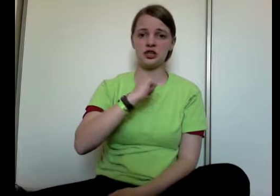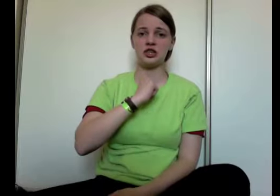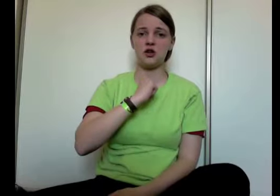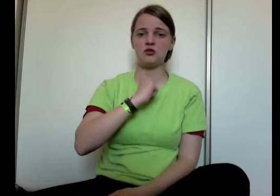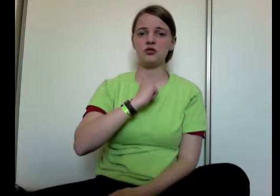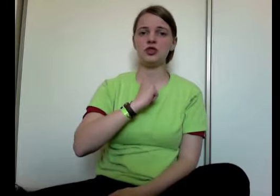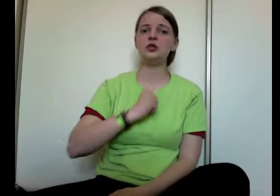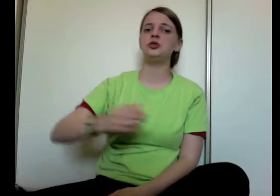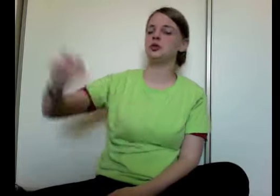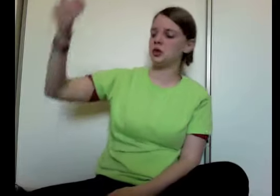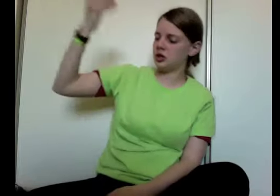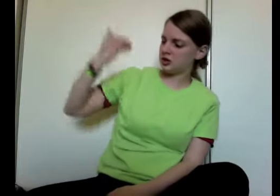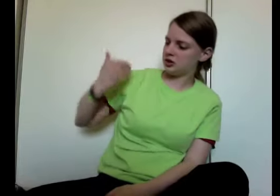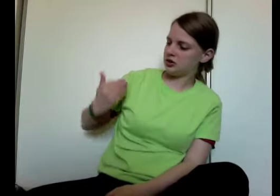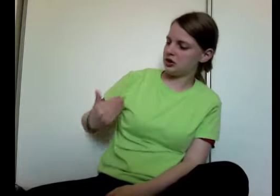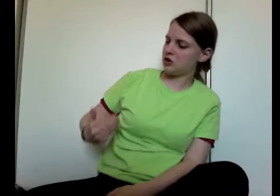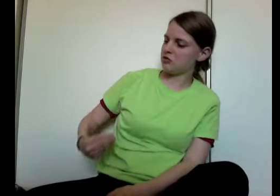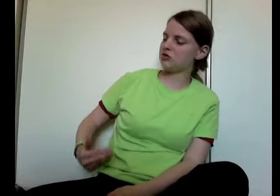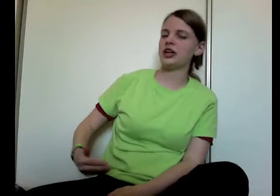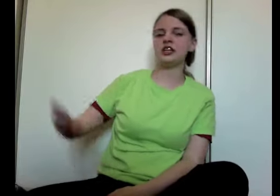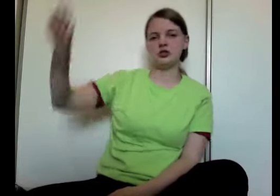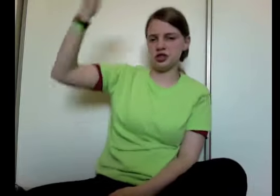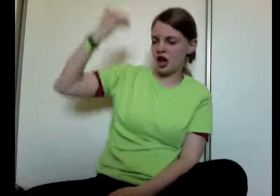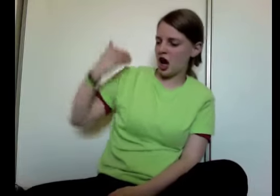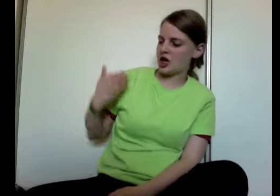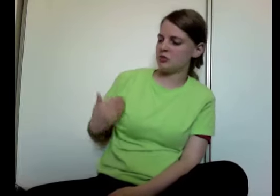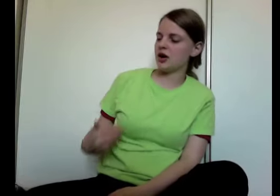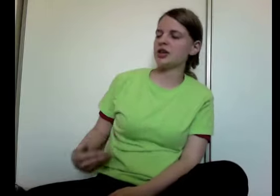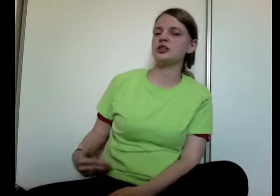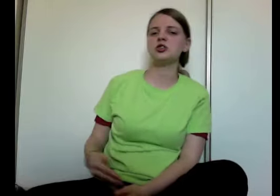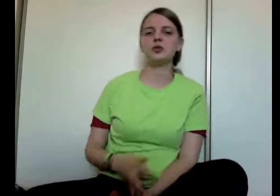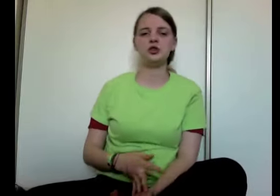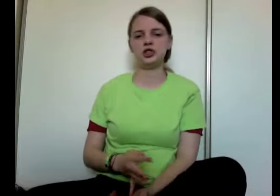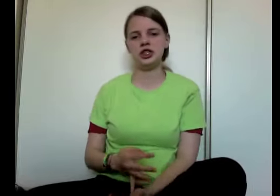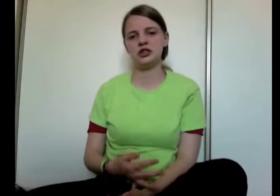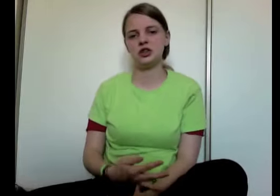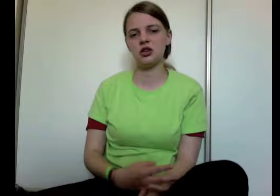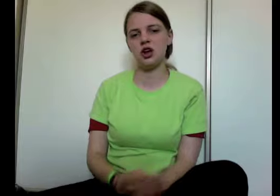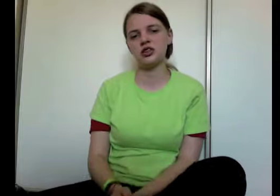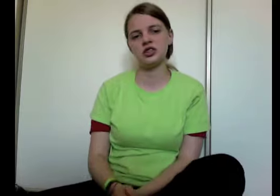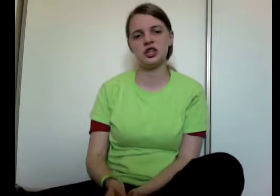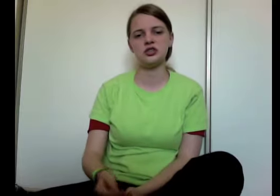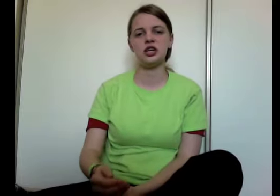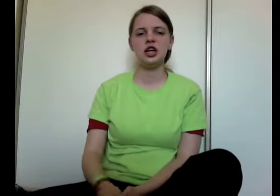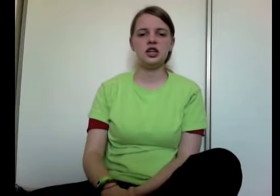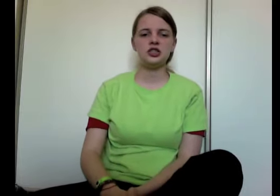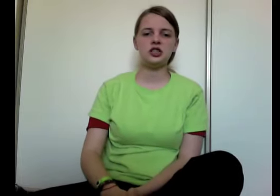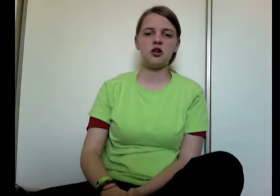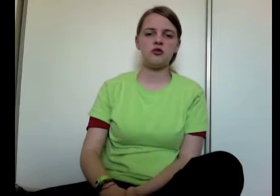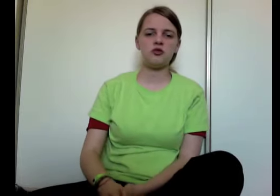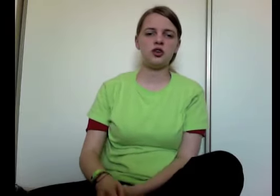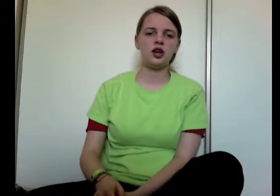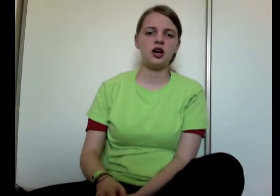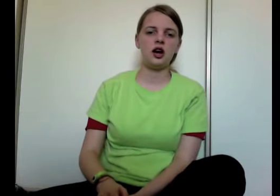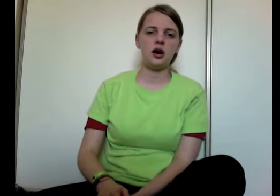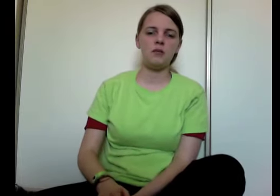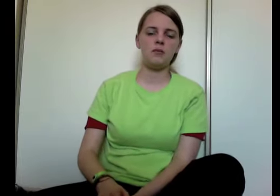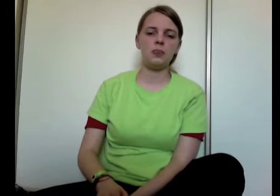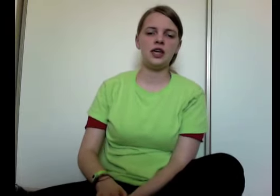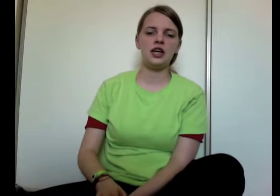self, you do self, like your entire body. So when you see in the gloss it says self, hand